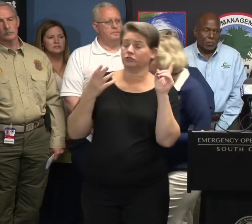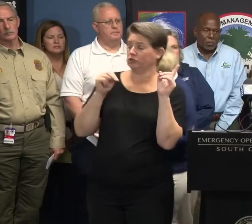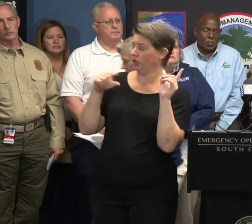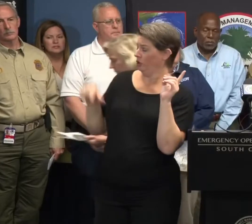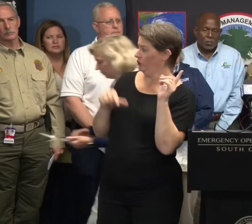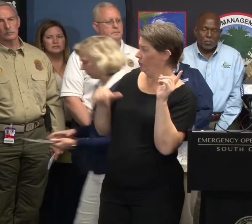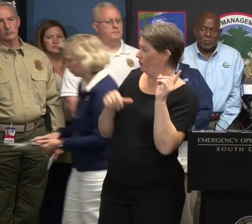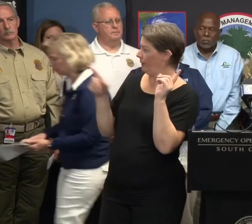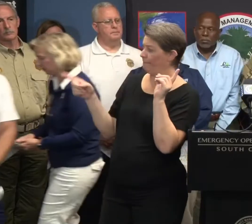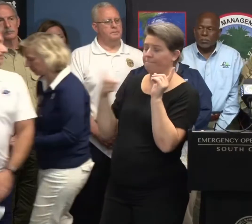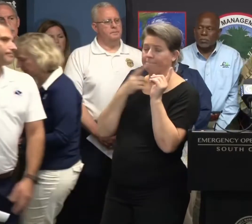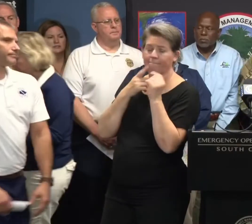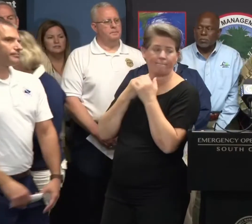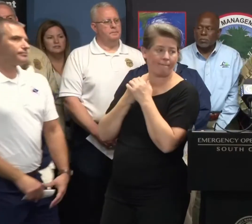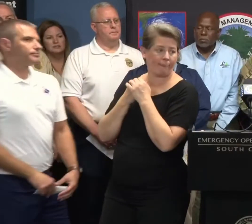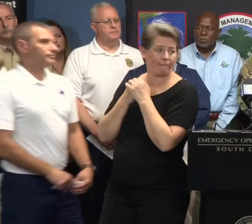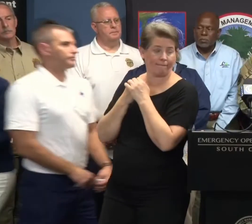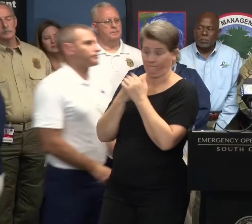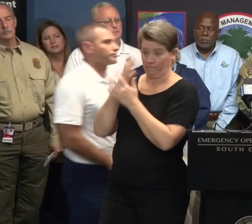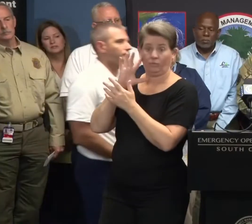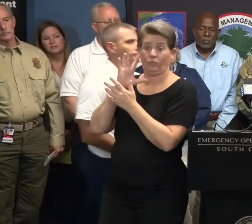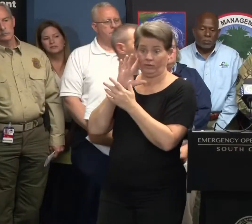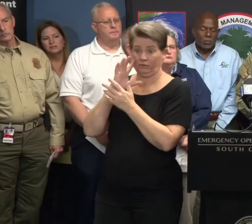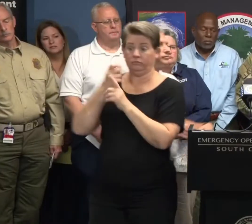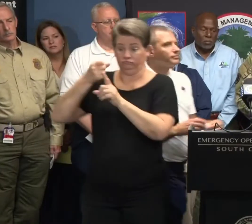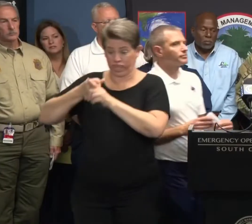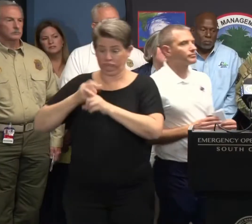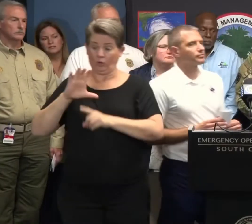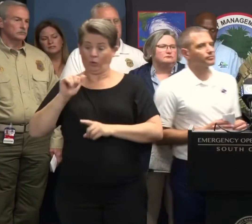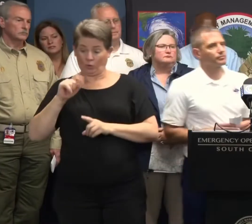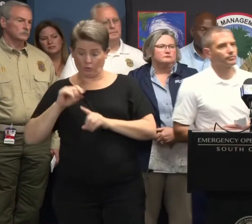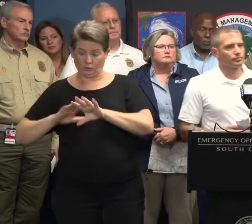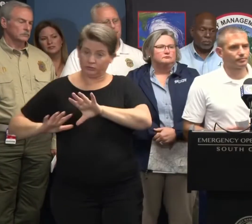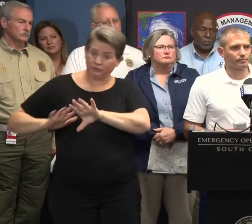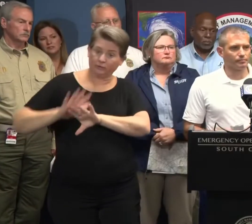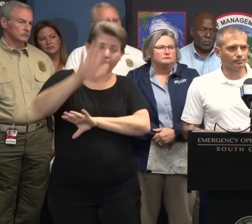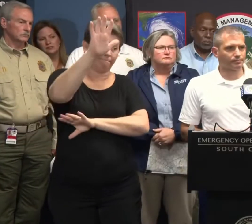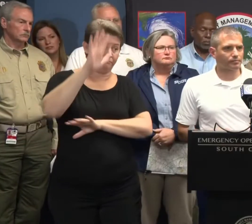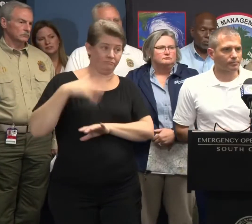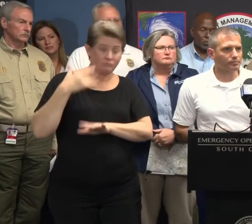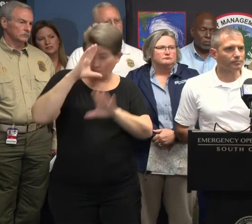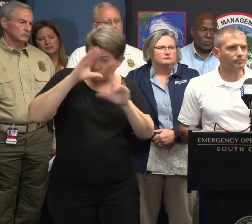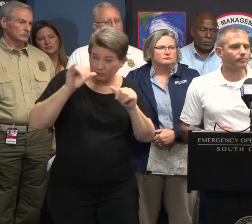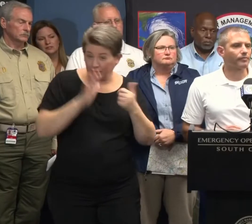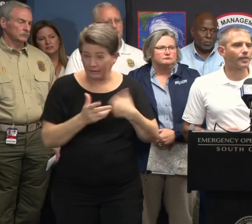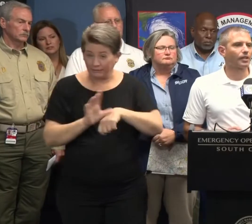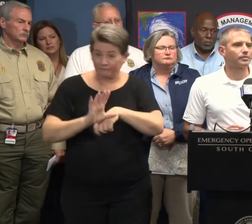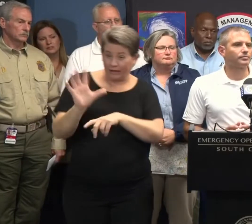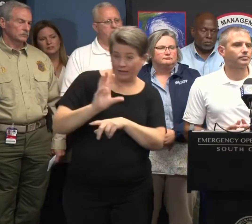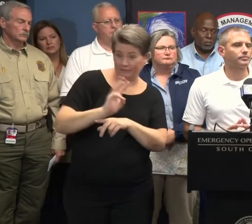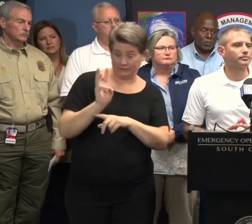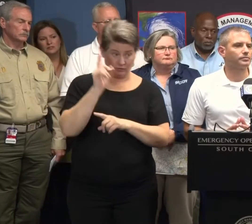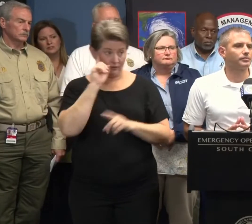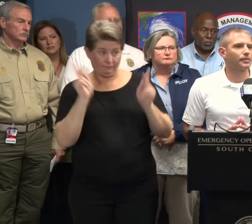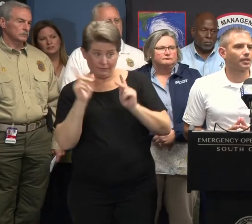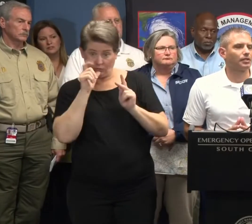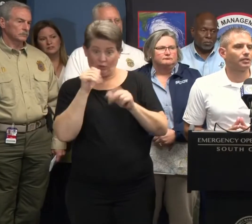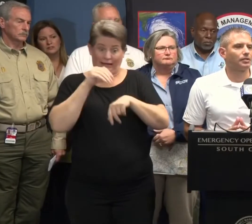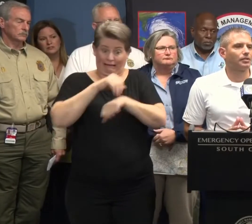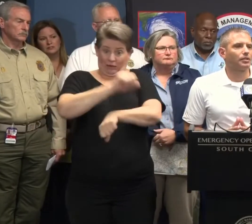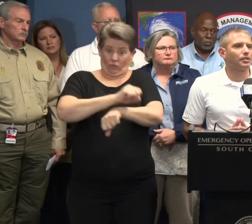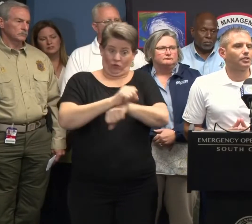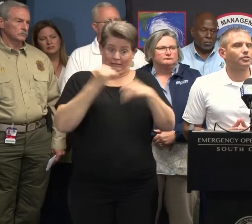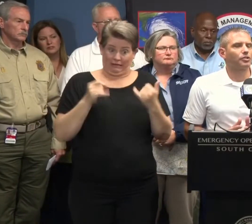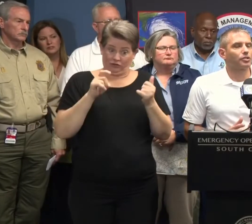said, when it'll hit the coast and then come through the Midlands, will it hit around 5 or 6 o'clock? Do people who are at work right now maybe need to head